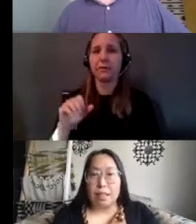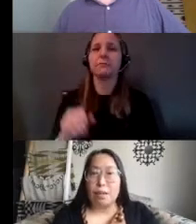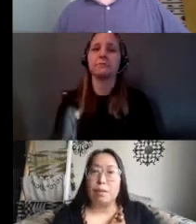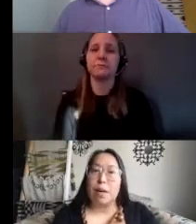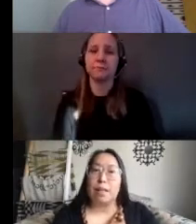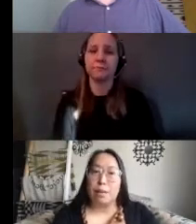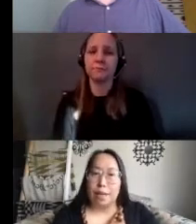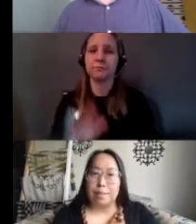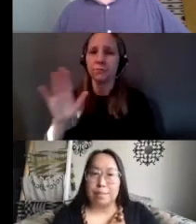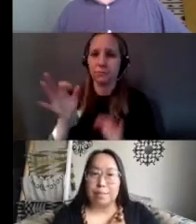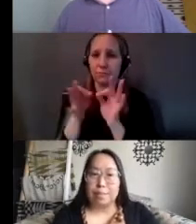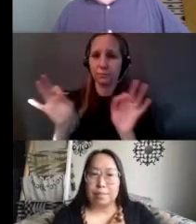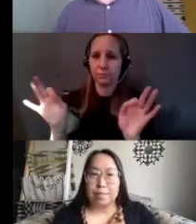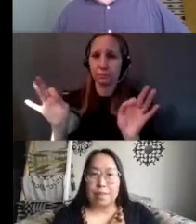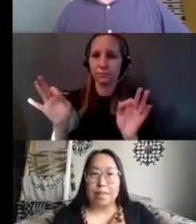Tinitsent Mathquiam.